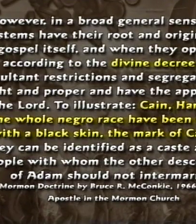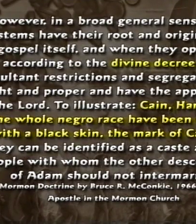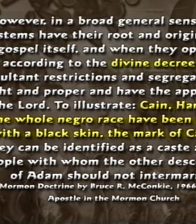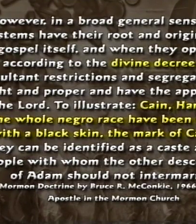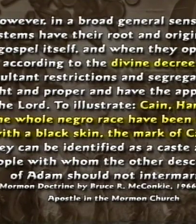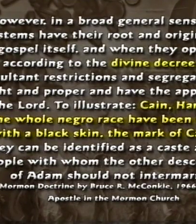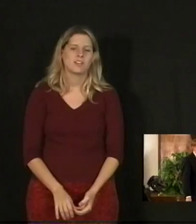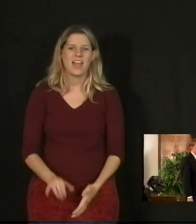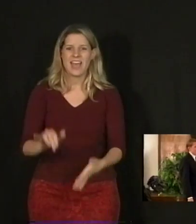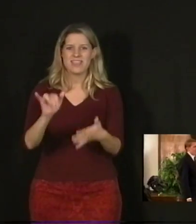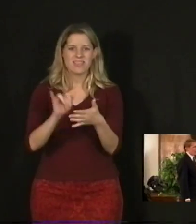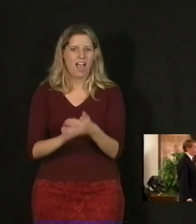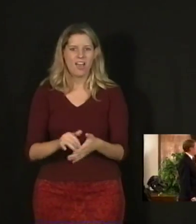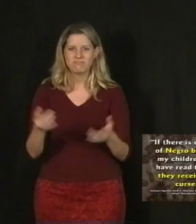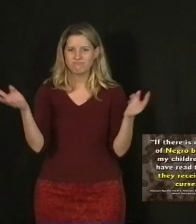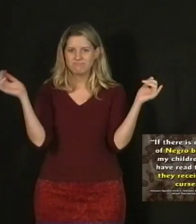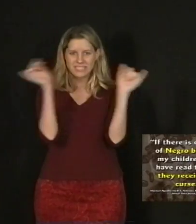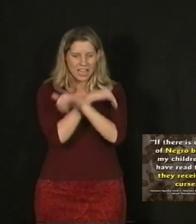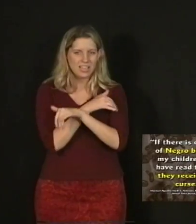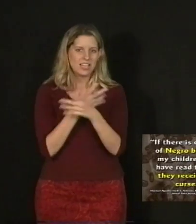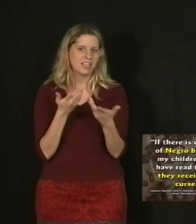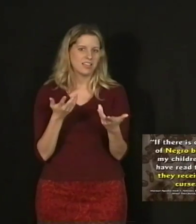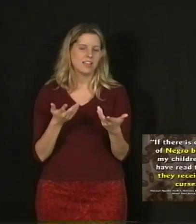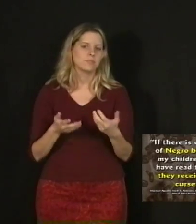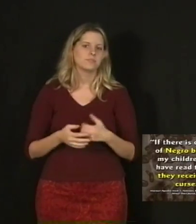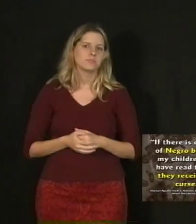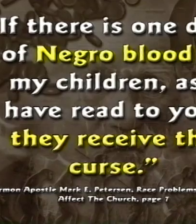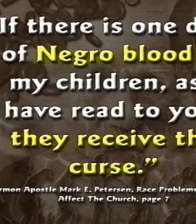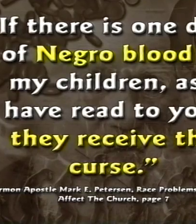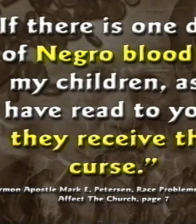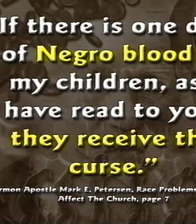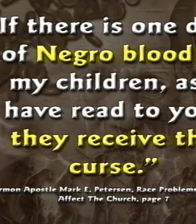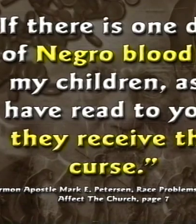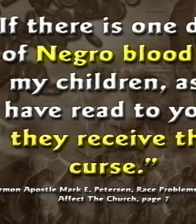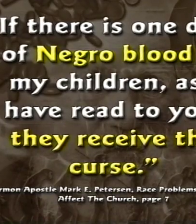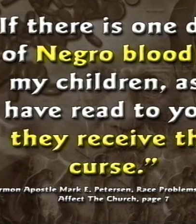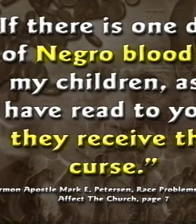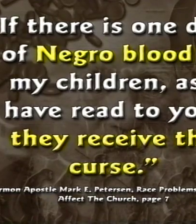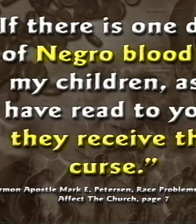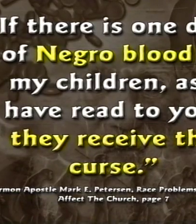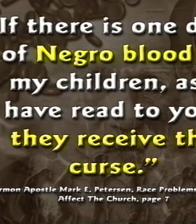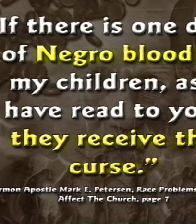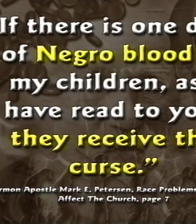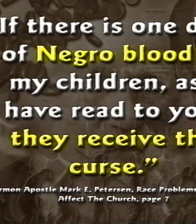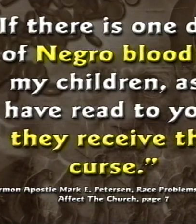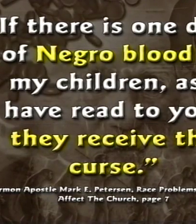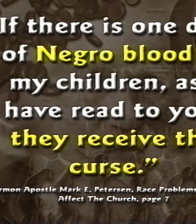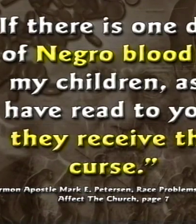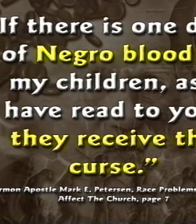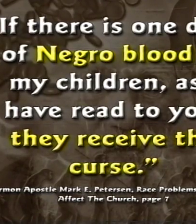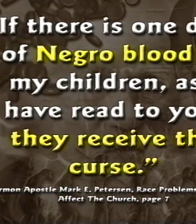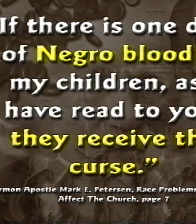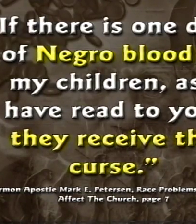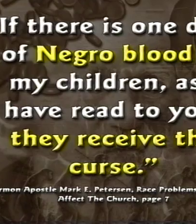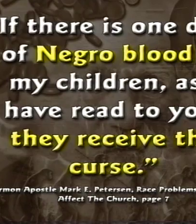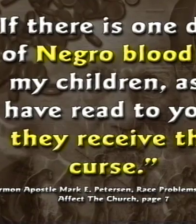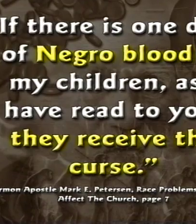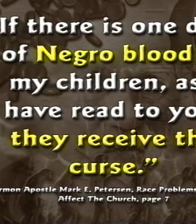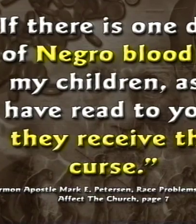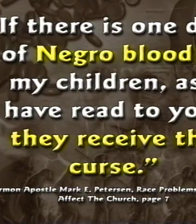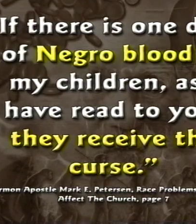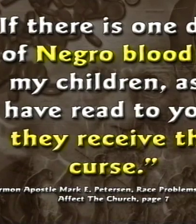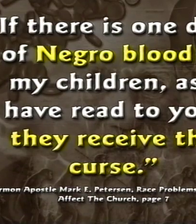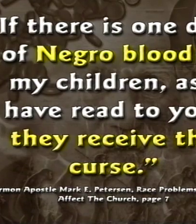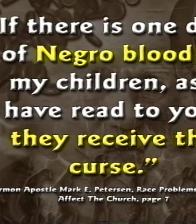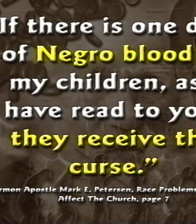okay? This Mormon apostle said, if there's one drop of Negro blood in my children, as I've read to you, they receive the curse. The curse of